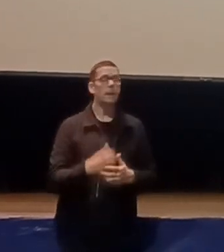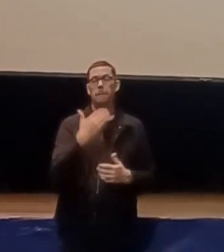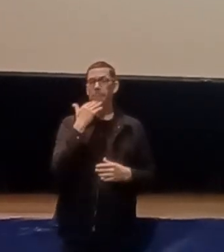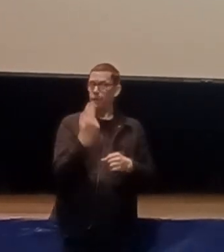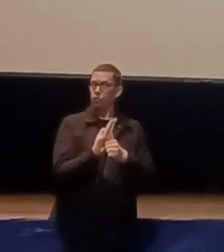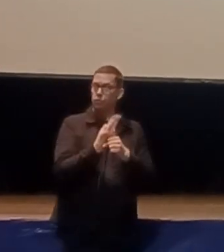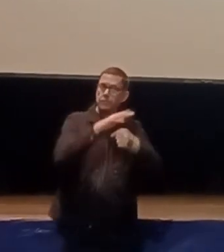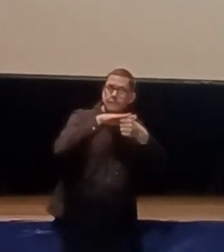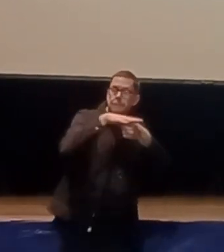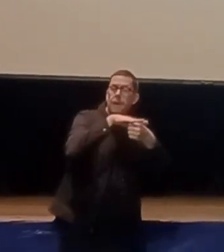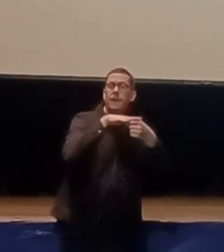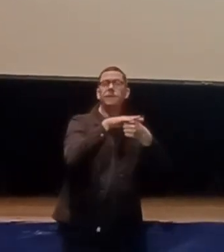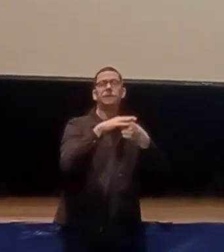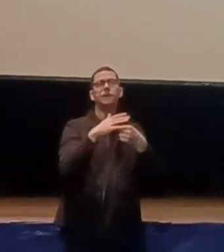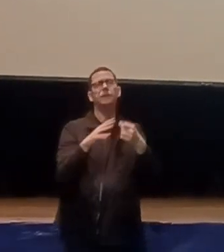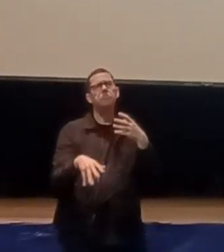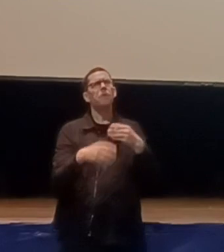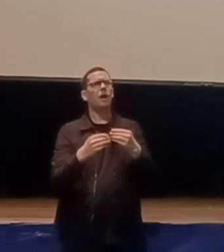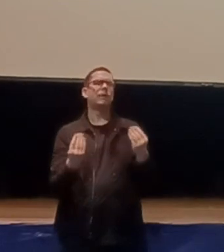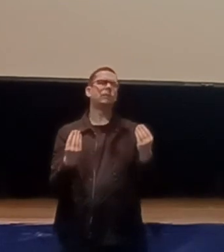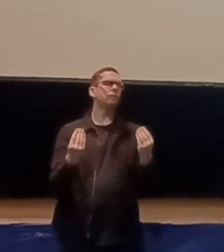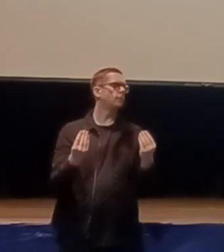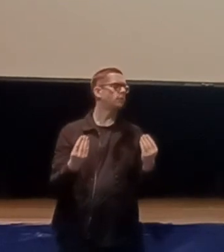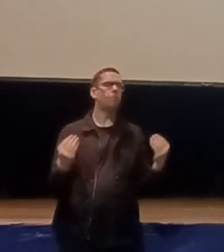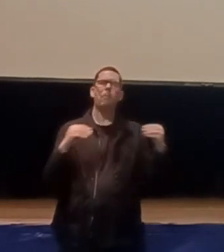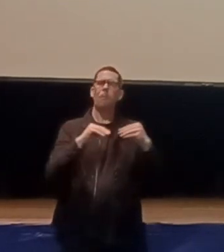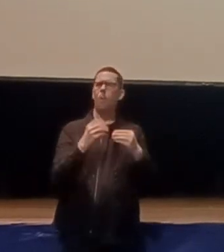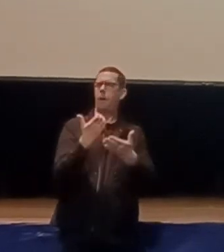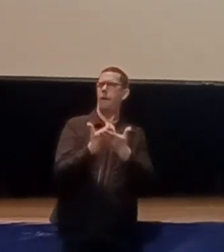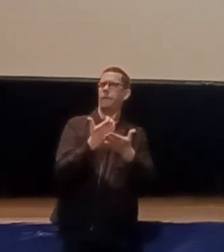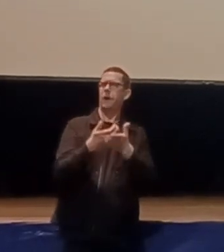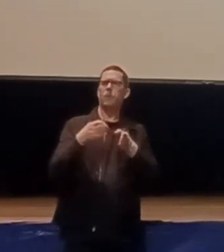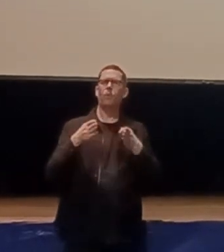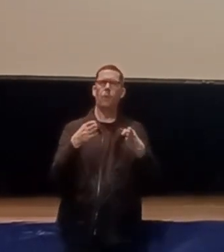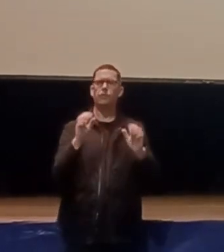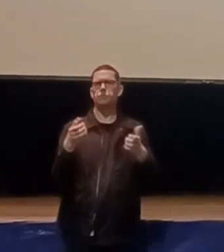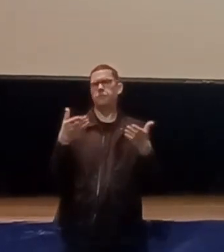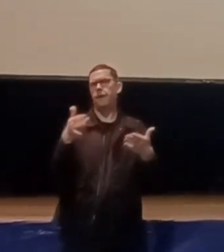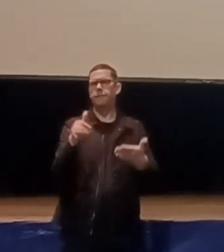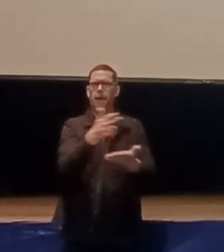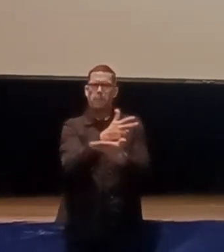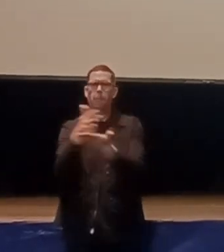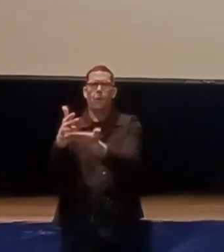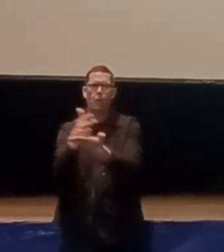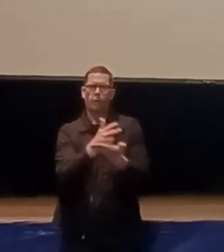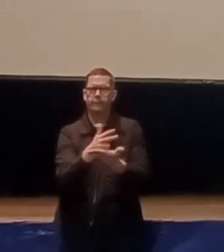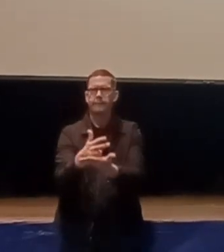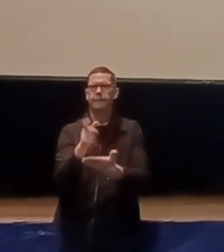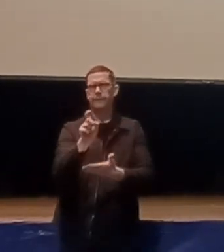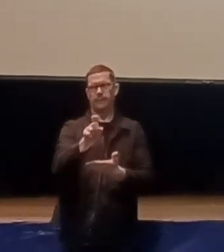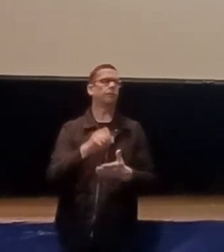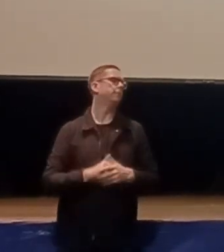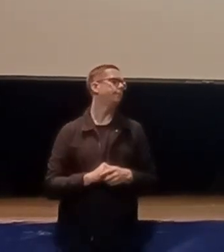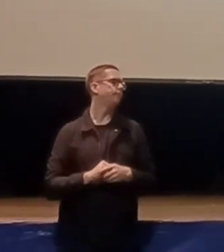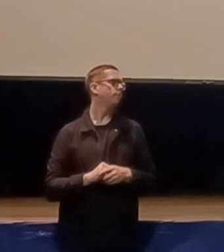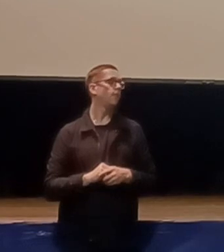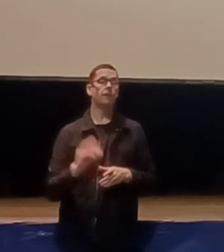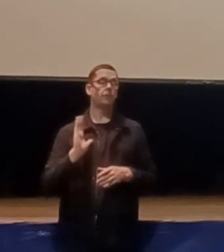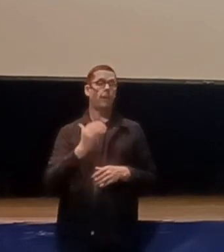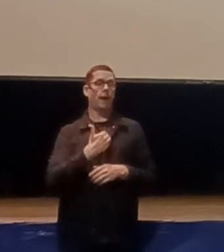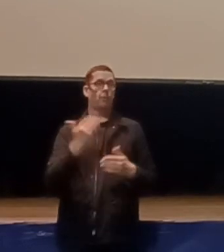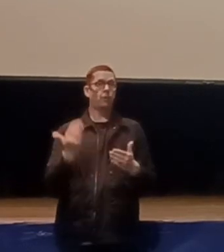space, and also likely more kind of a more economic way to provide for that parking need. So what we're proposing is